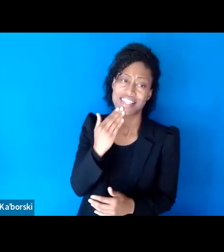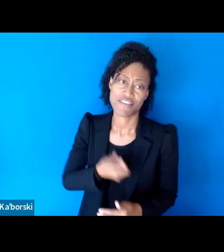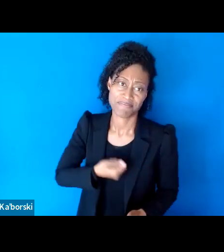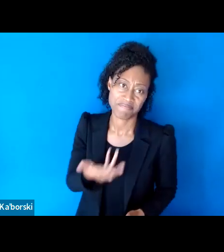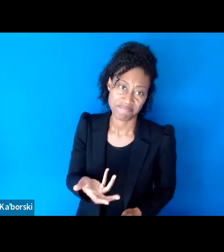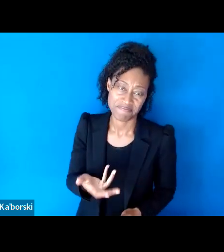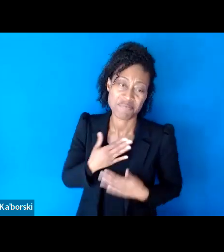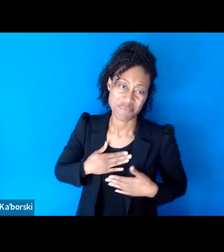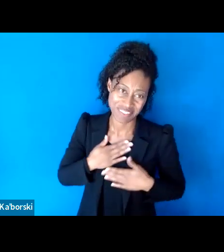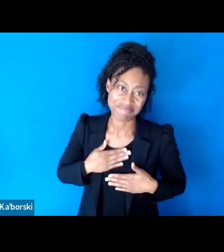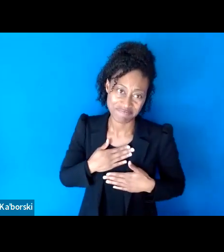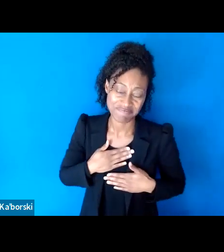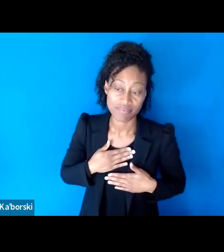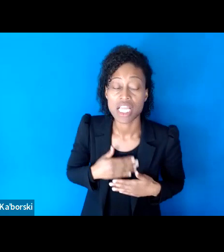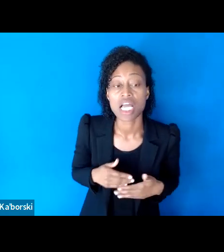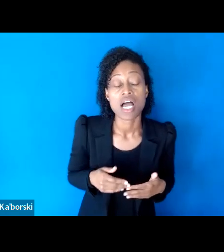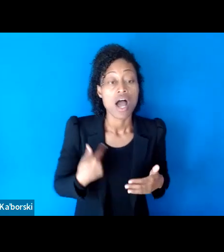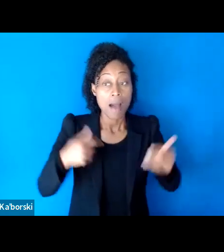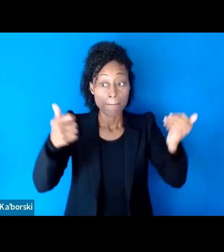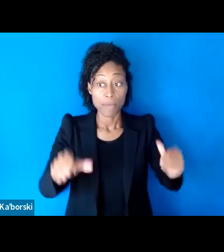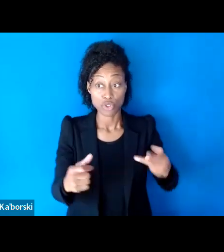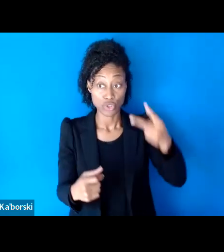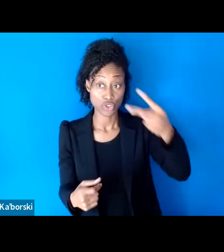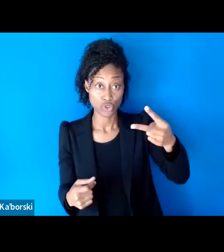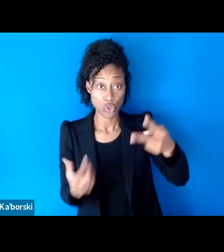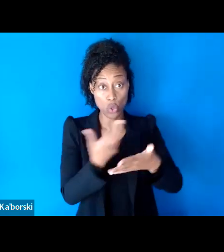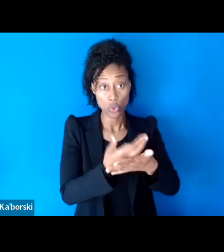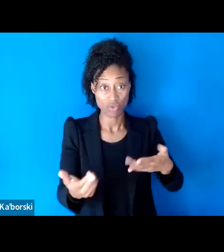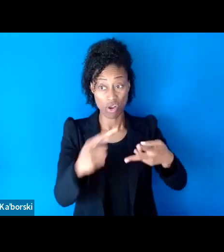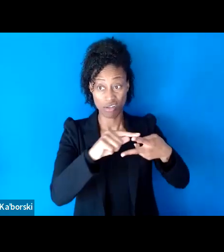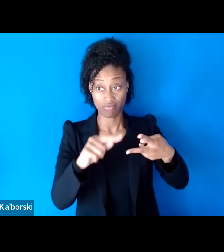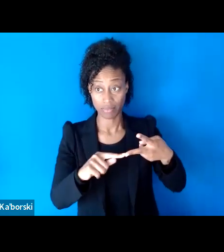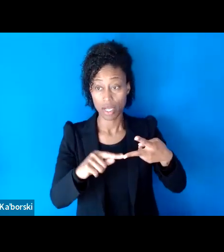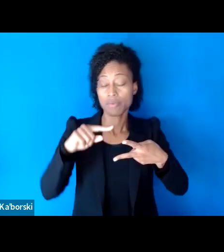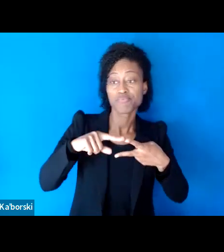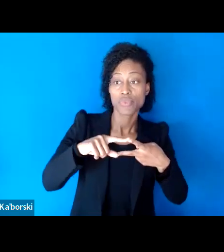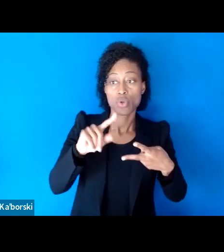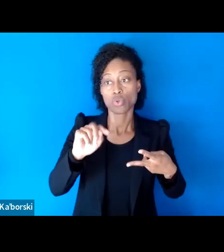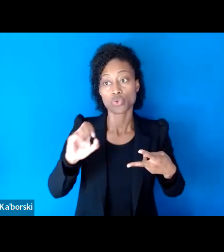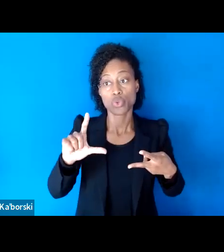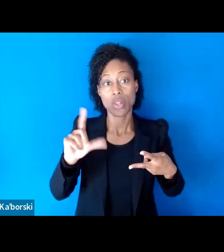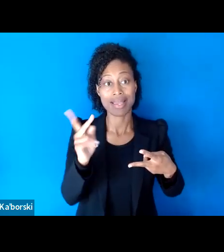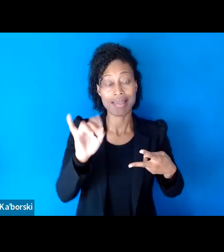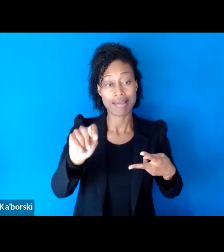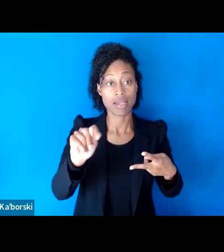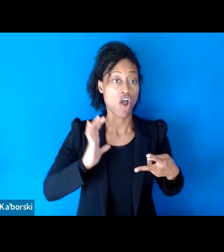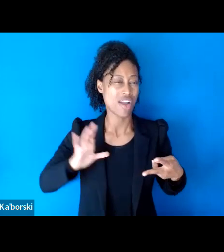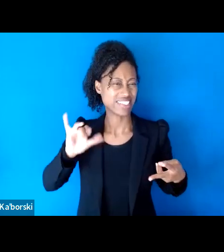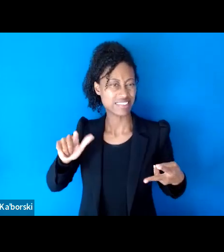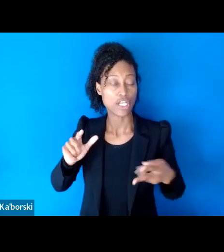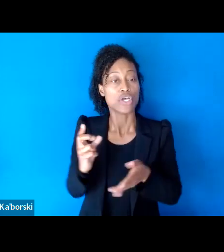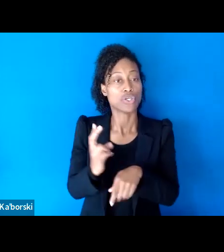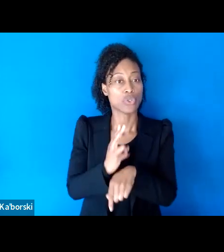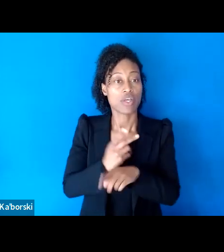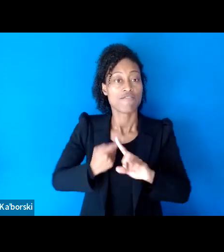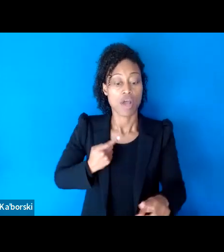just wanted to, I posted 2 resources inside of the chat. One is the toolkit we're using at our SIL from Just Lead